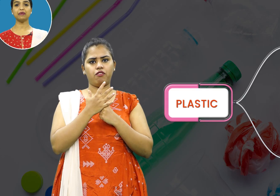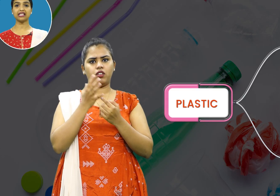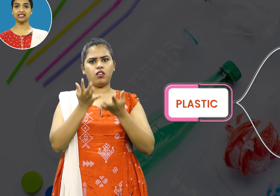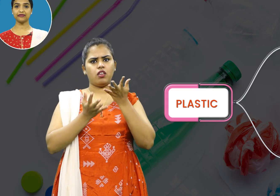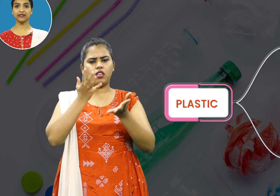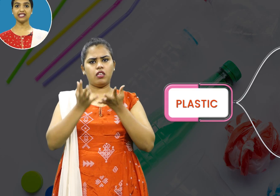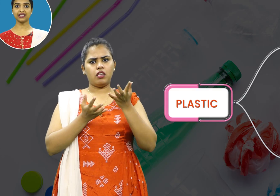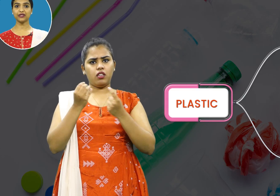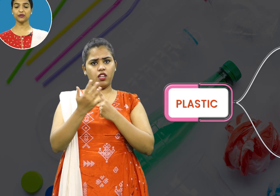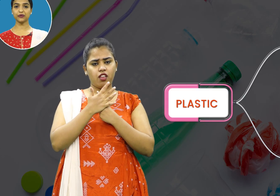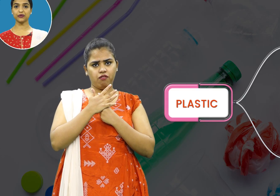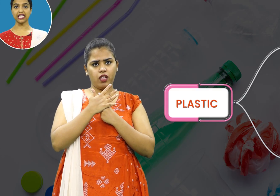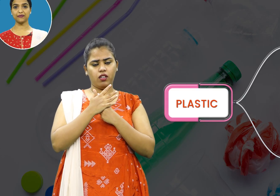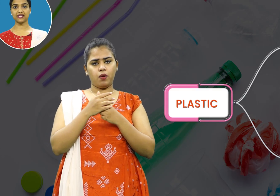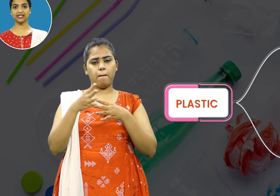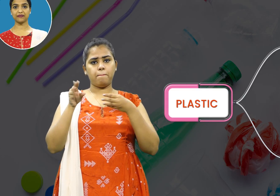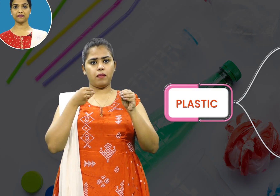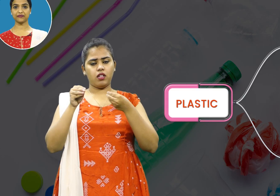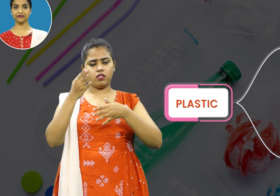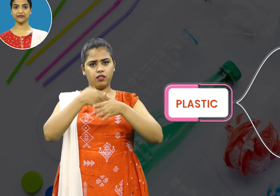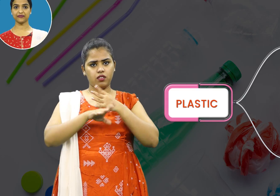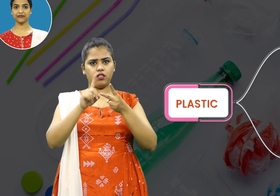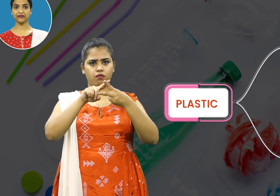plastic can be classified into two types.